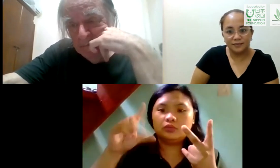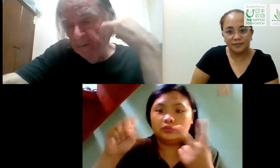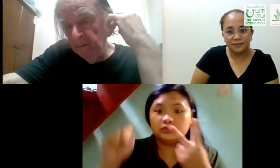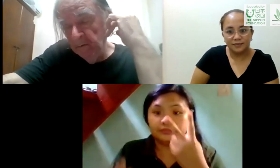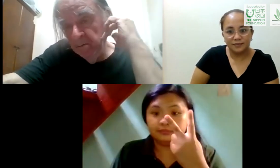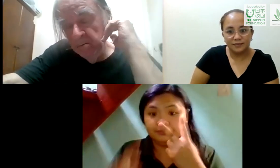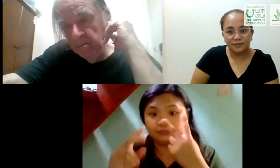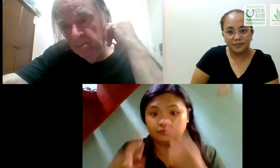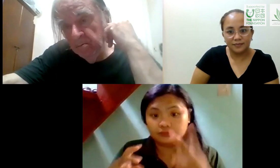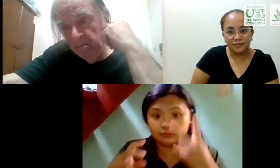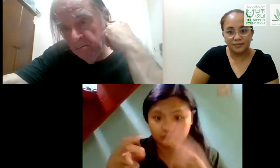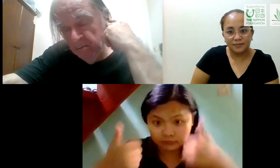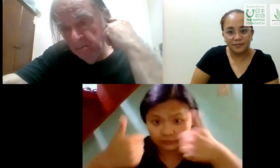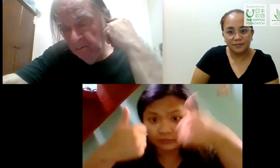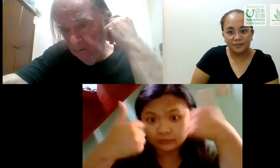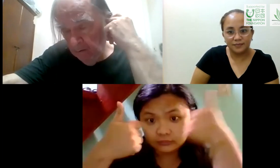Colors and study tools.